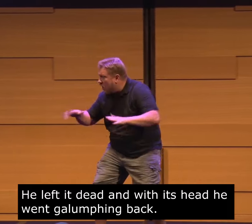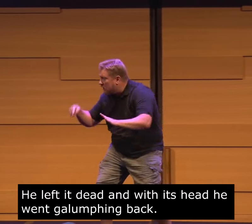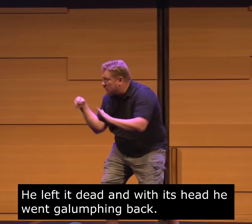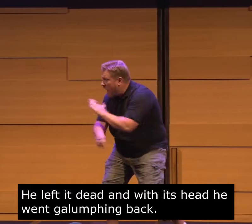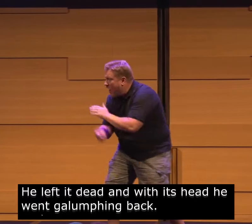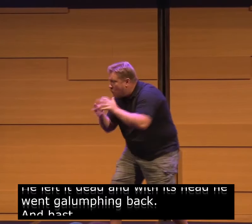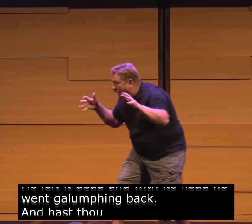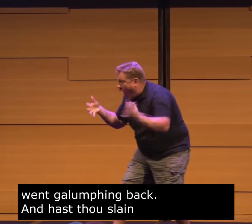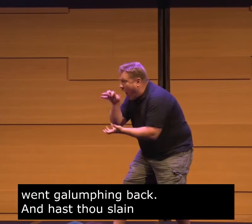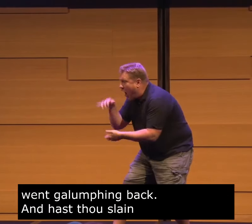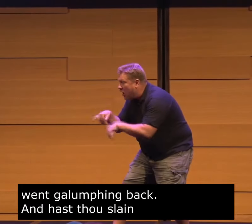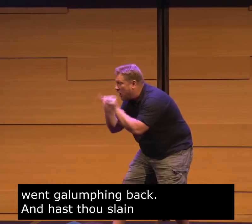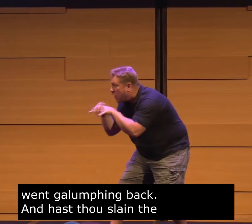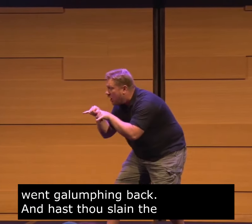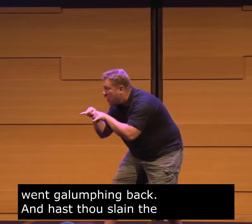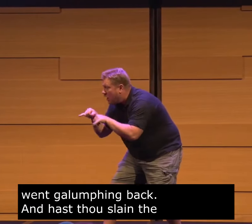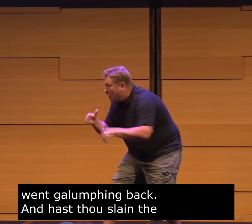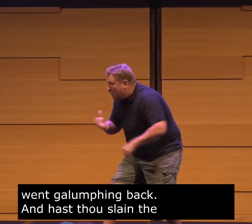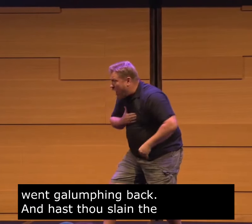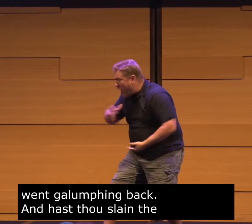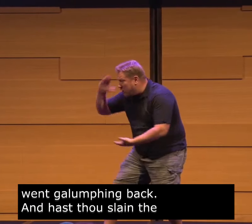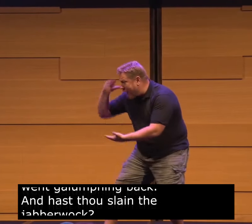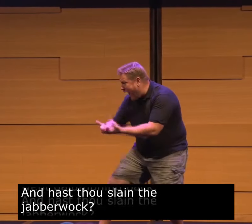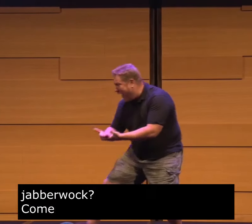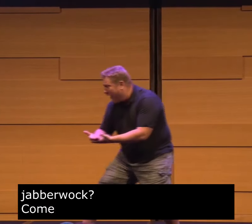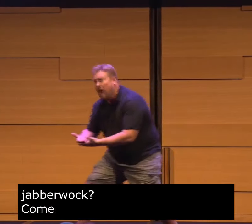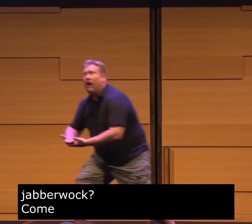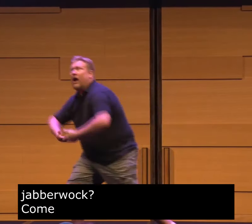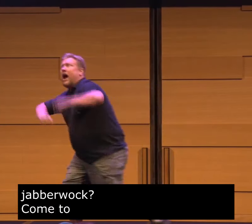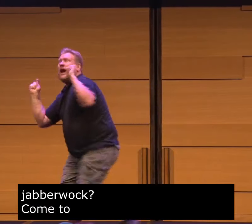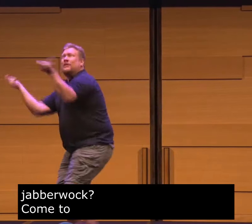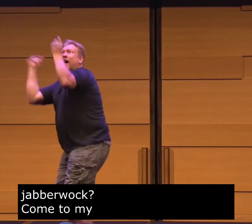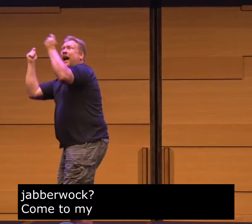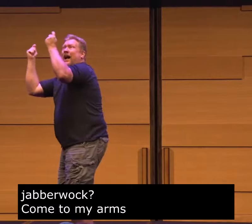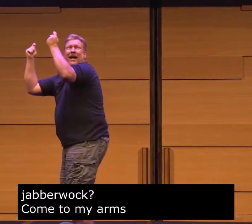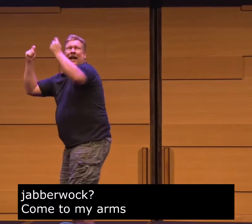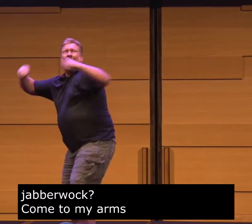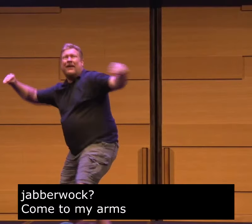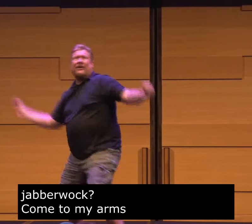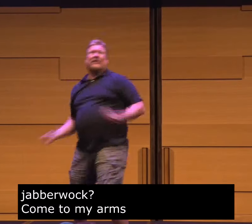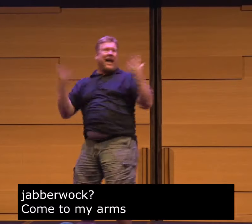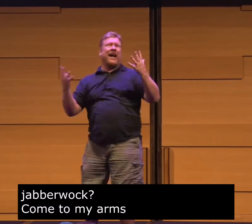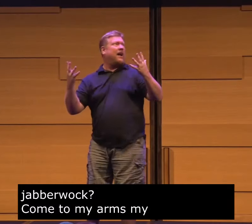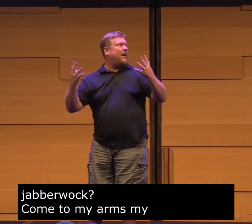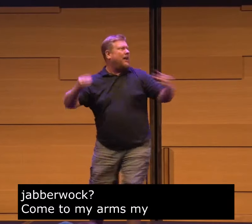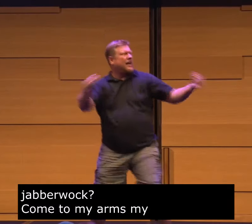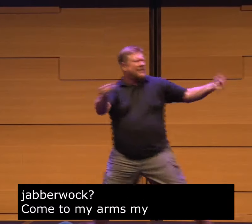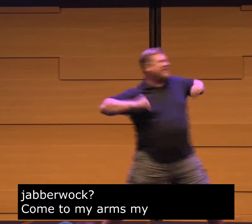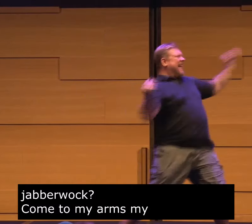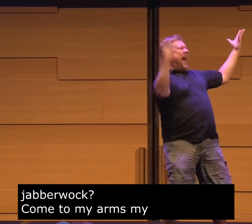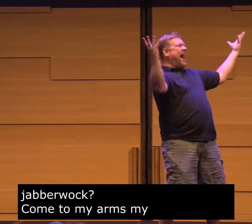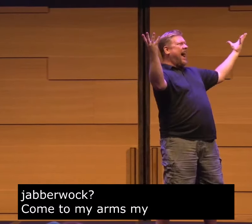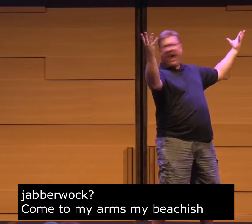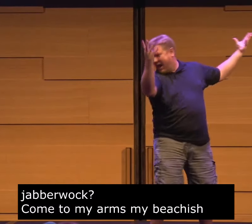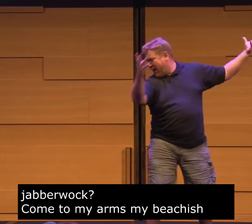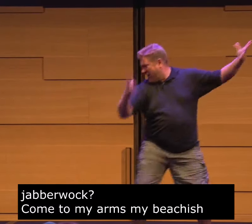And hast thou slain the Jabberwock? Come to my arms, my beamish boy. O frabjous day,